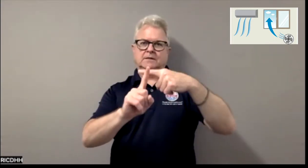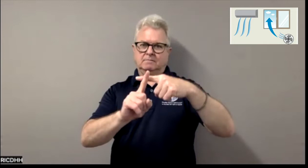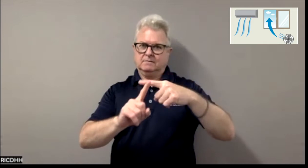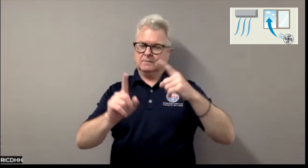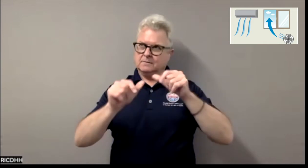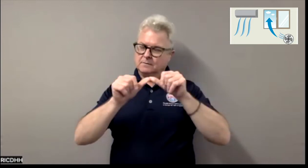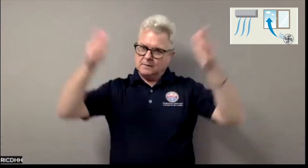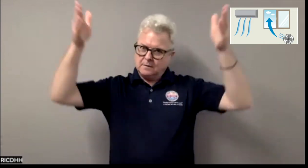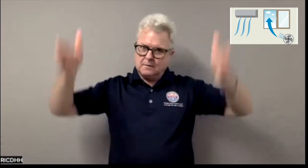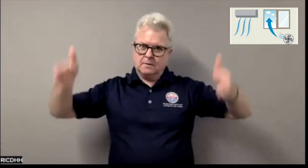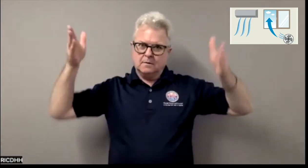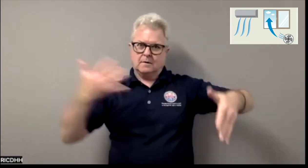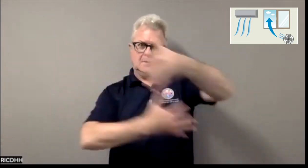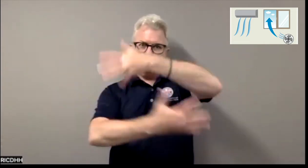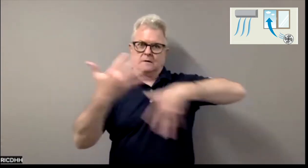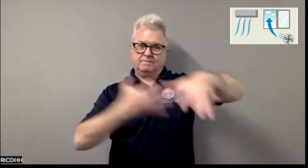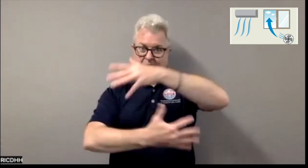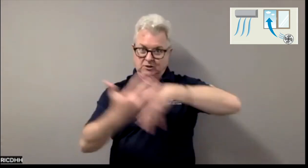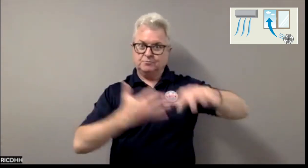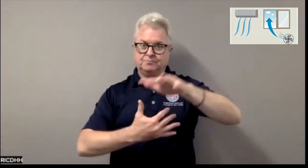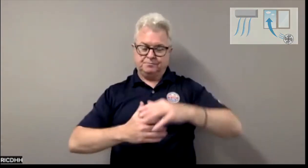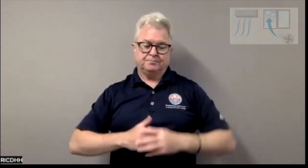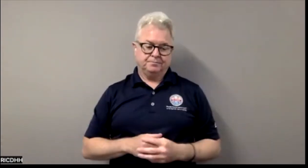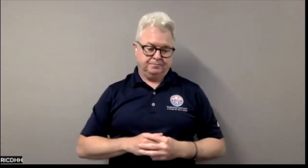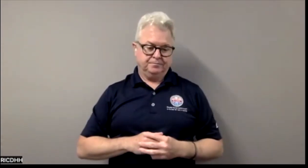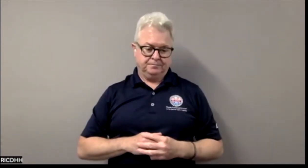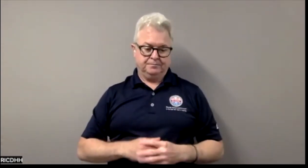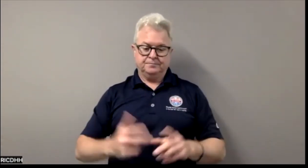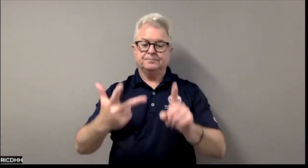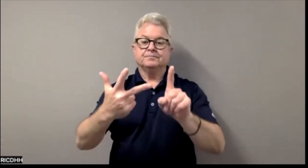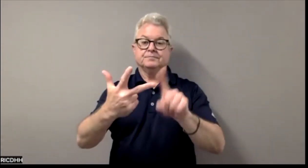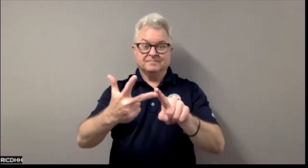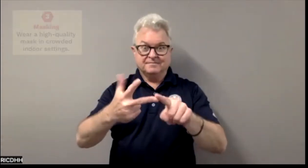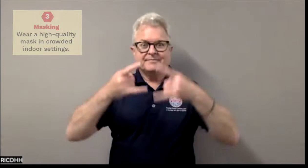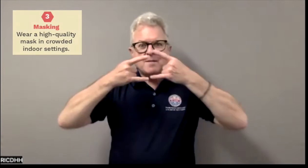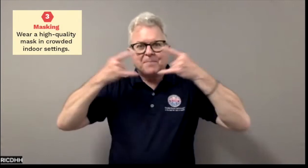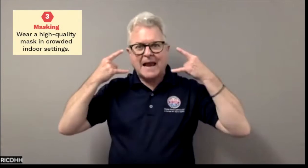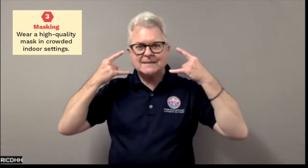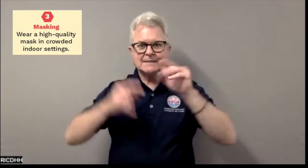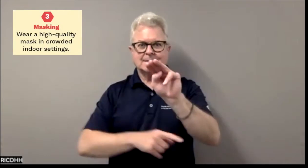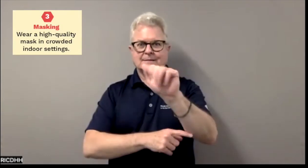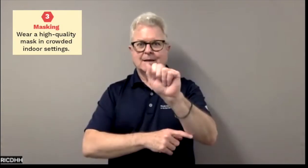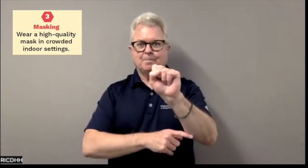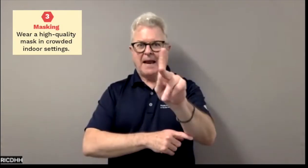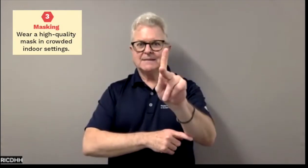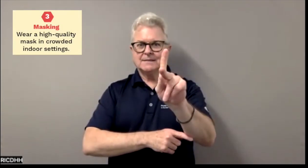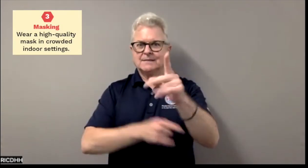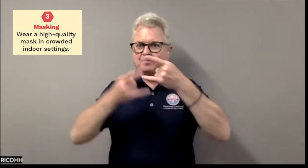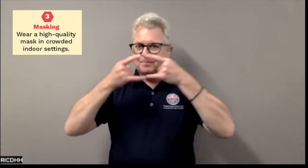reduce the opportunity of the virus being spread within a small contained area. And the